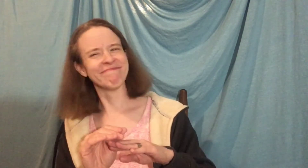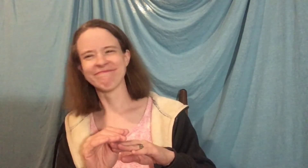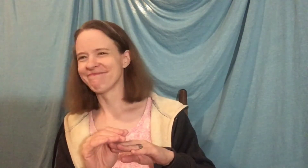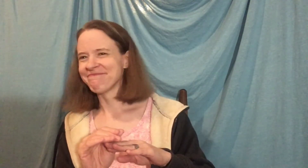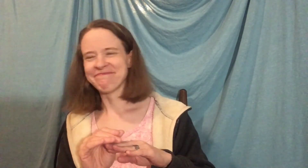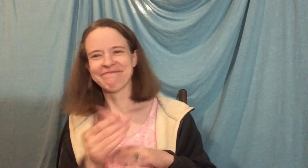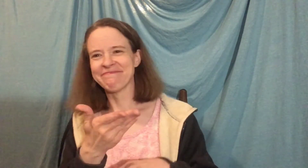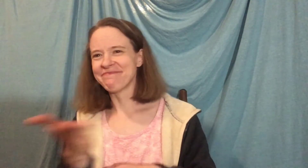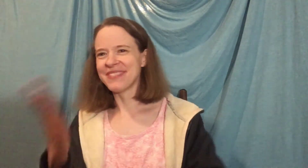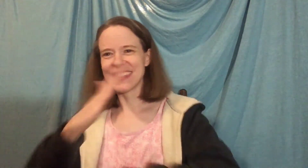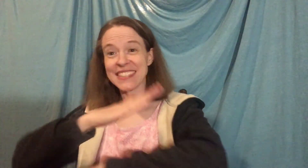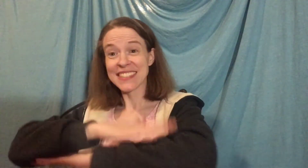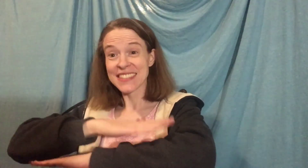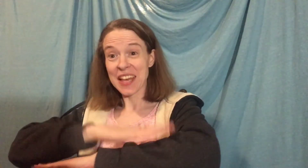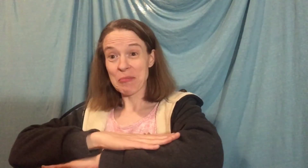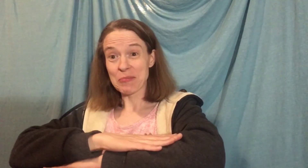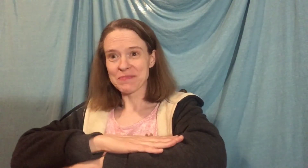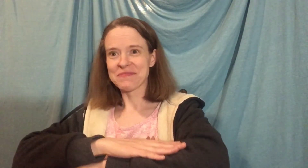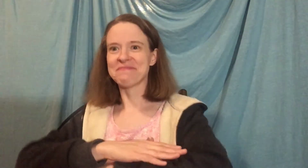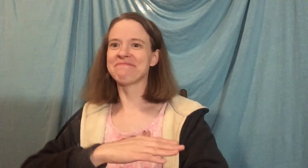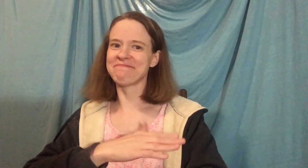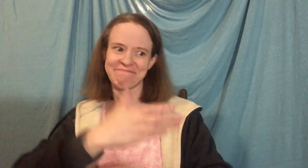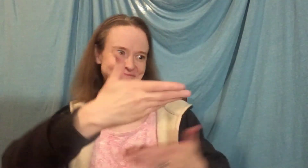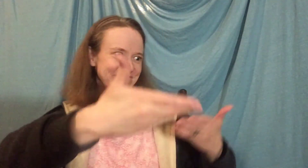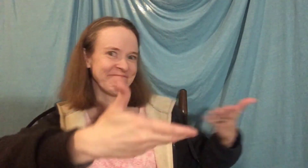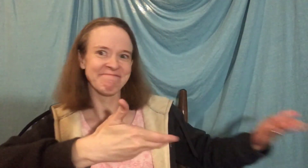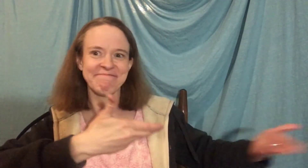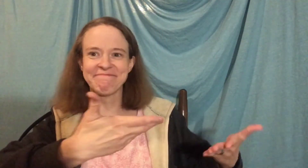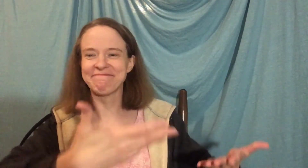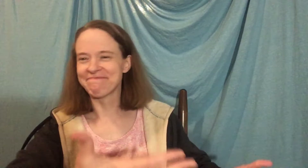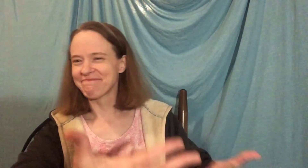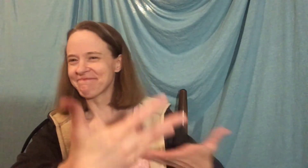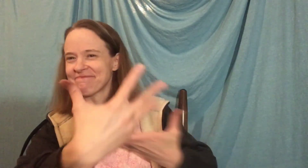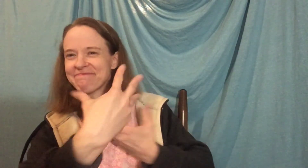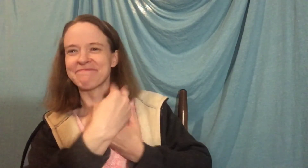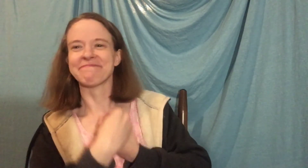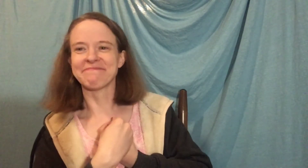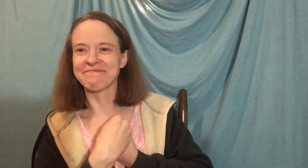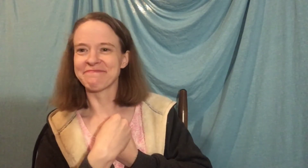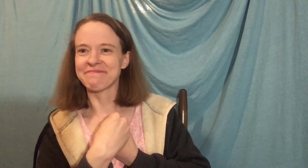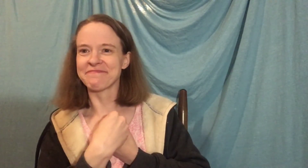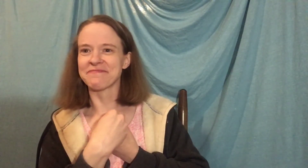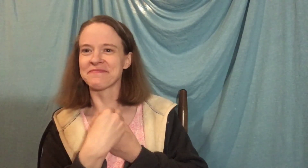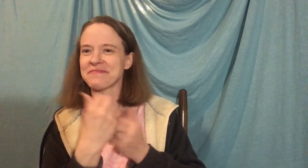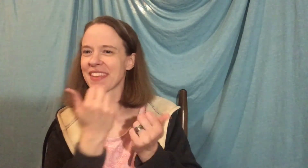and pushes them down. At this table, all are included,